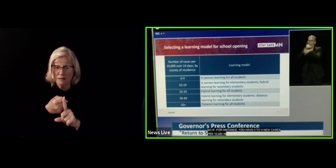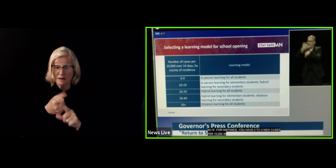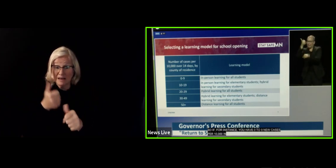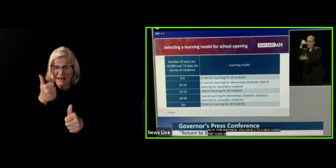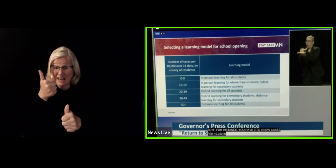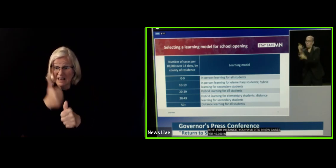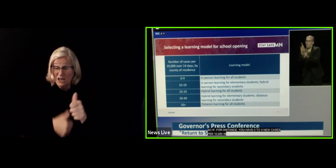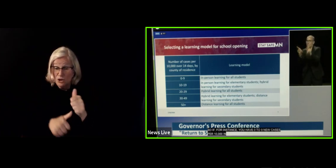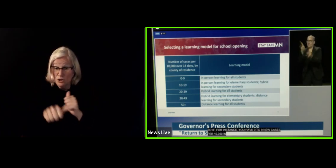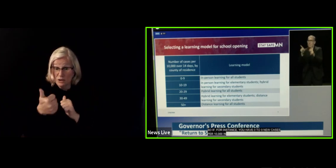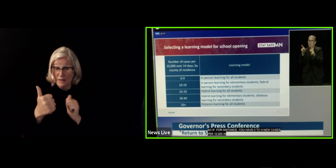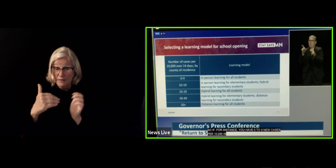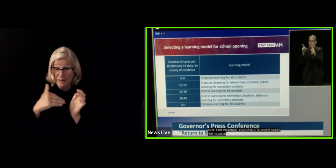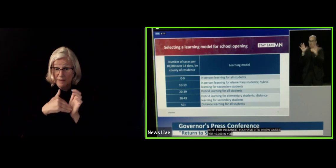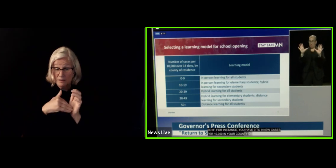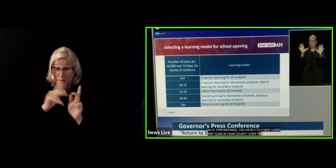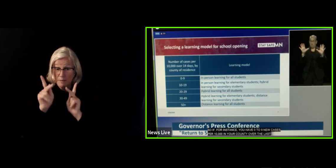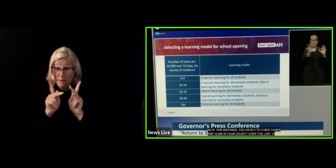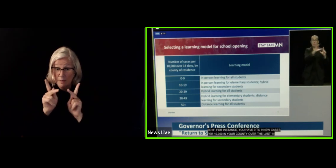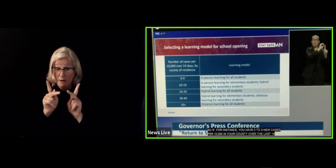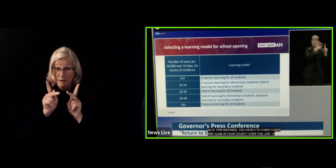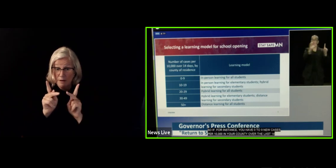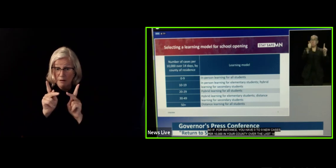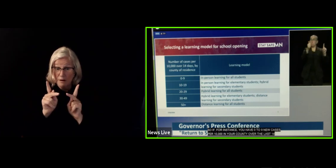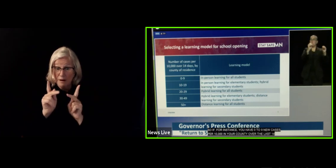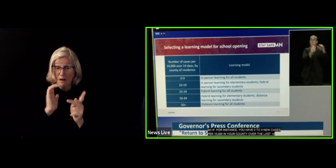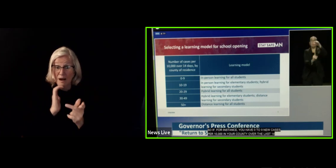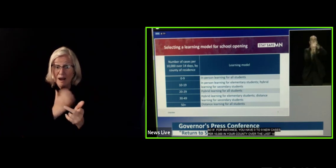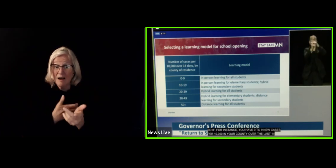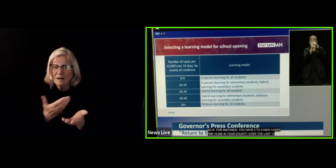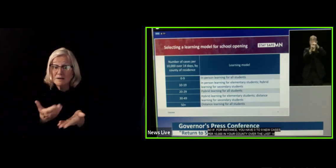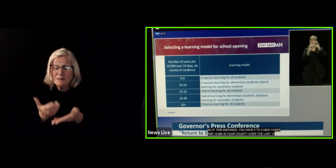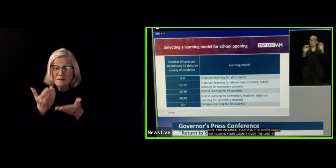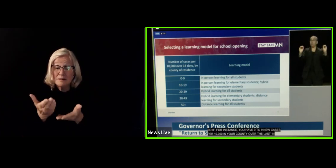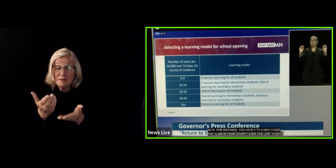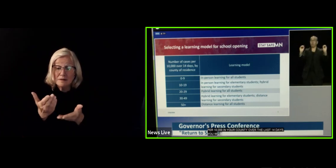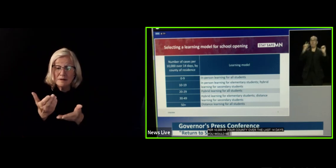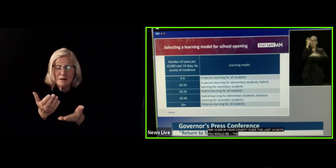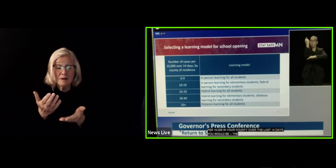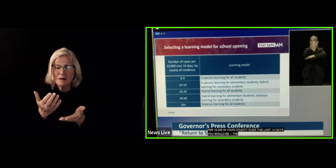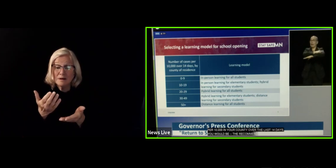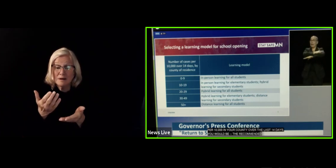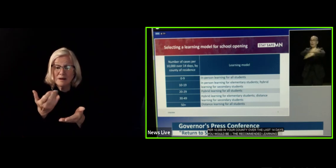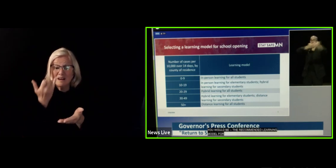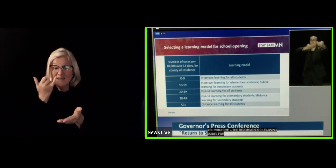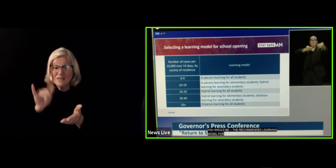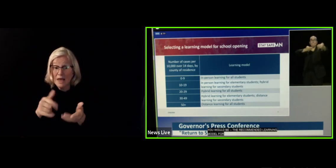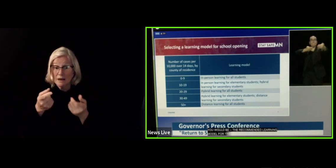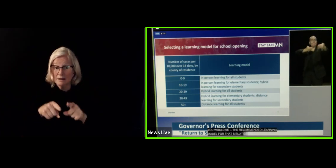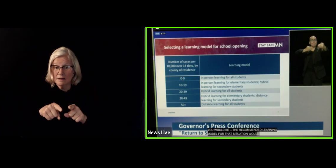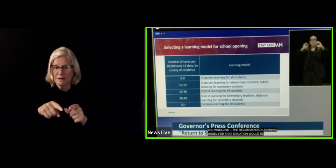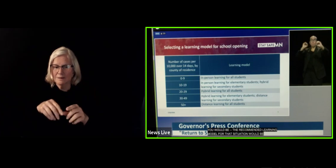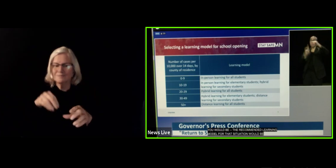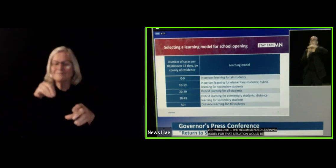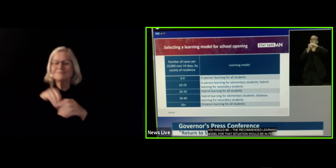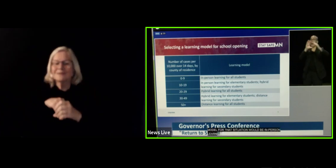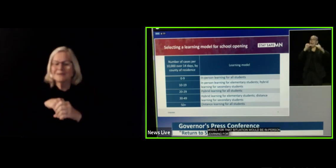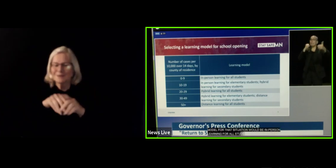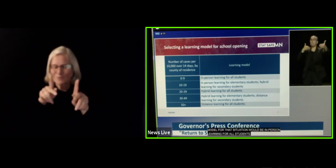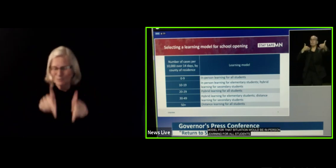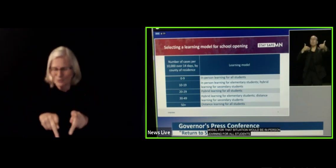you would be the recommended learning model for that situation would be in-person learning for all students. That would indicate